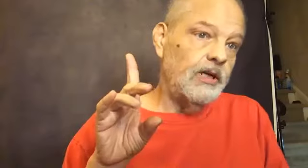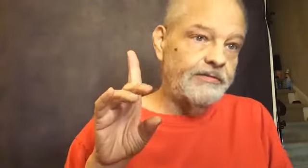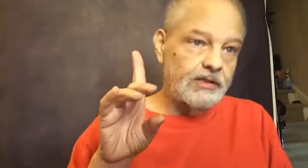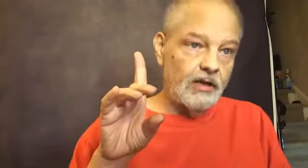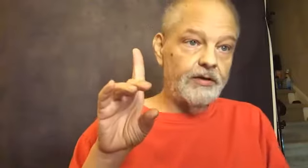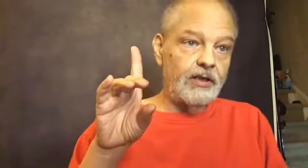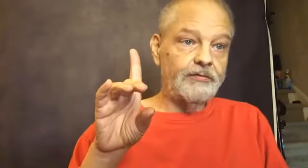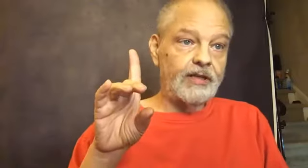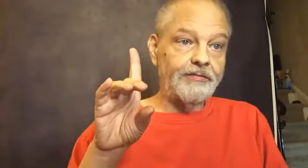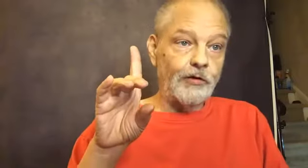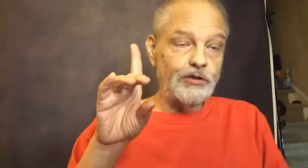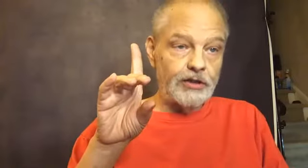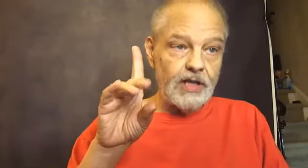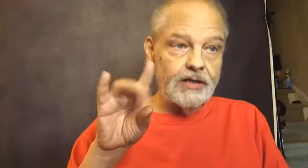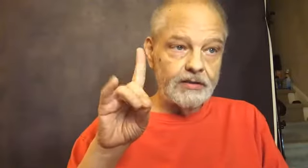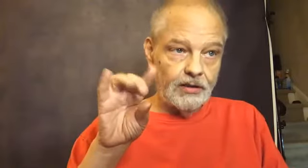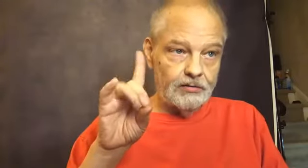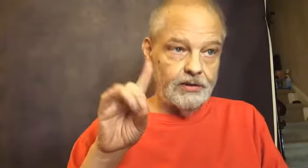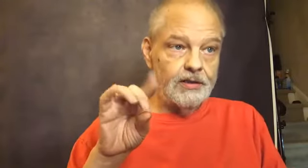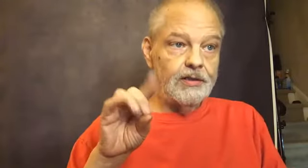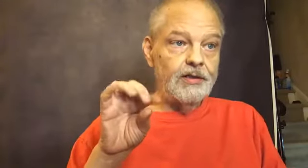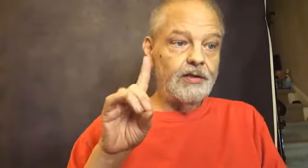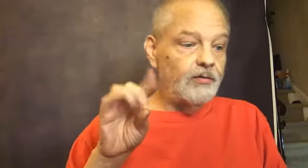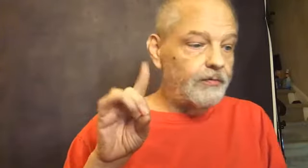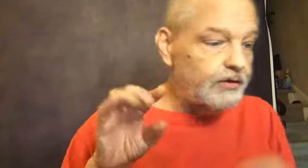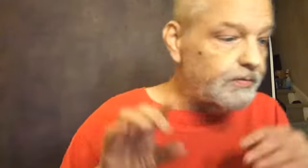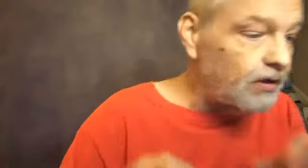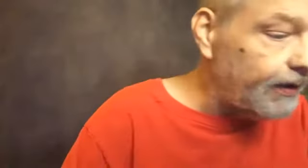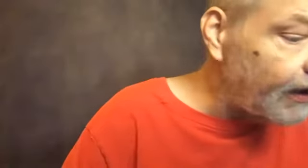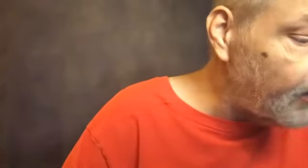if that person's going to sign it, they'll spell it like that.